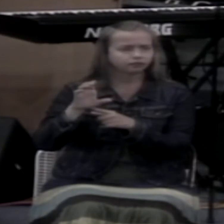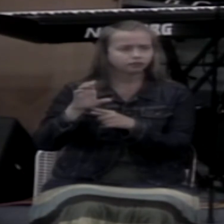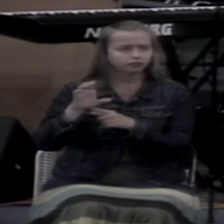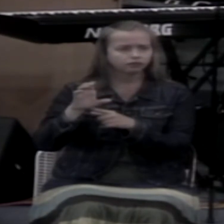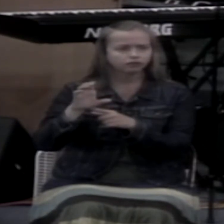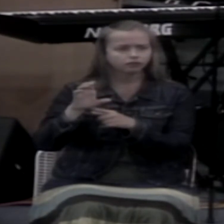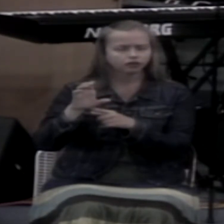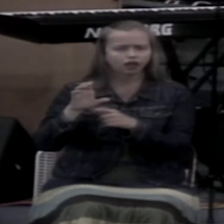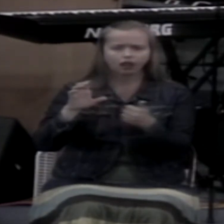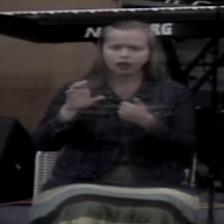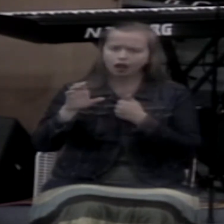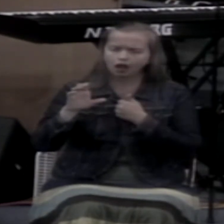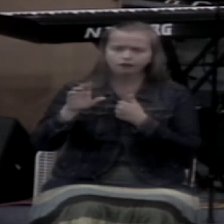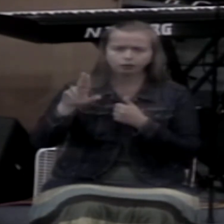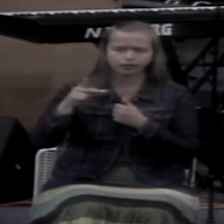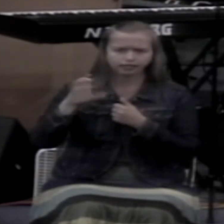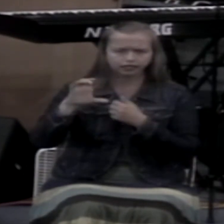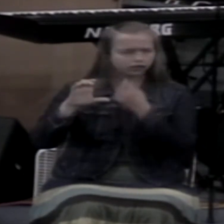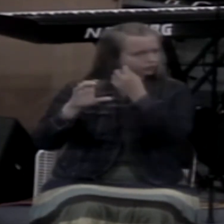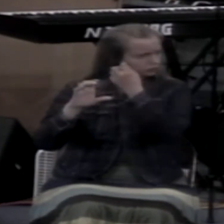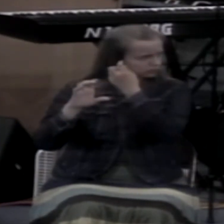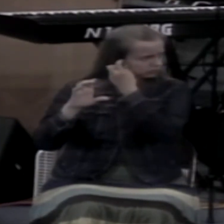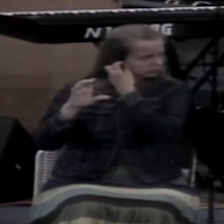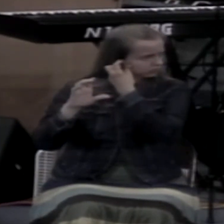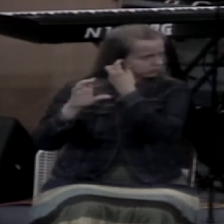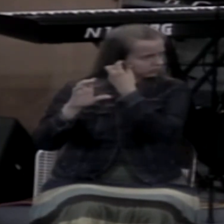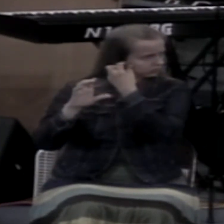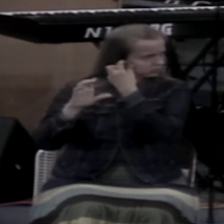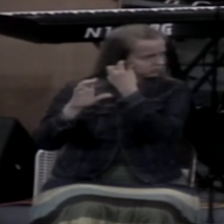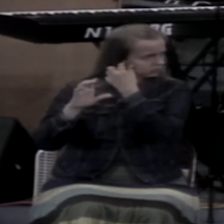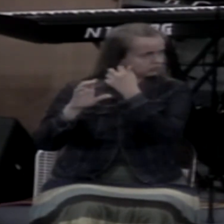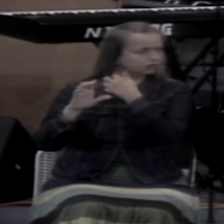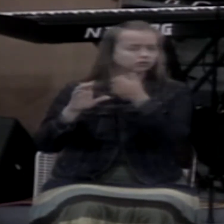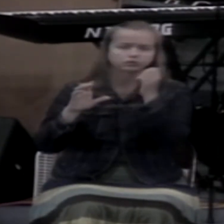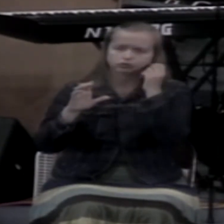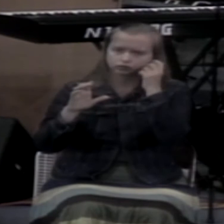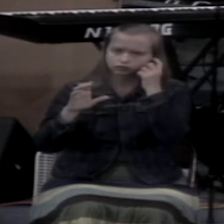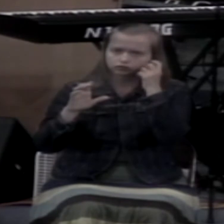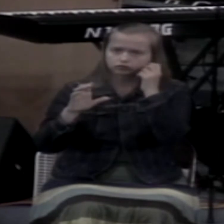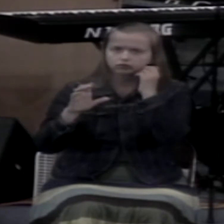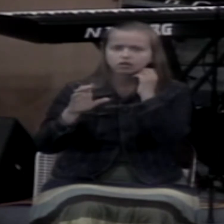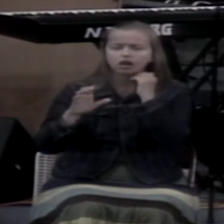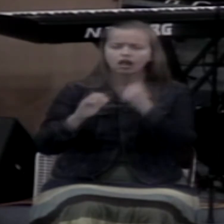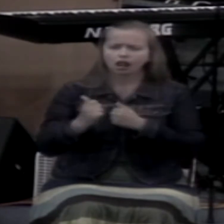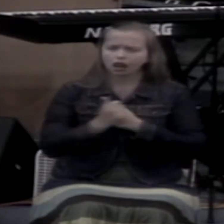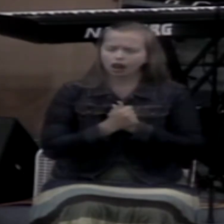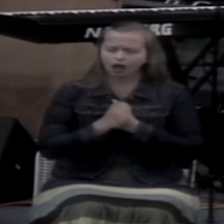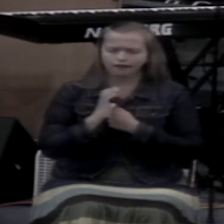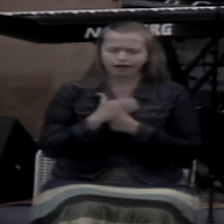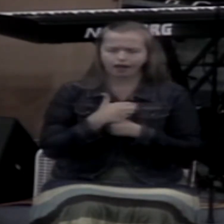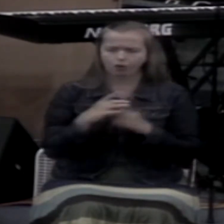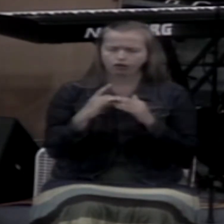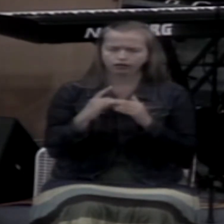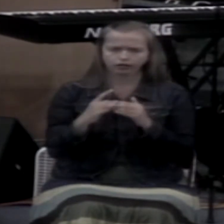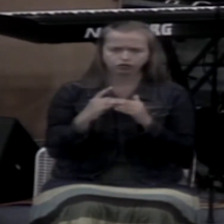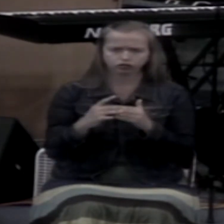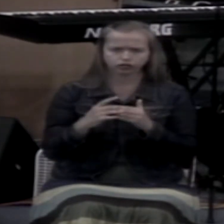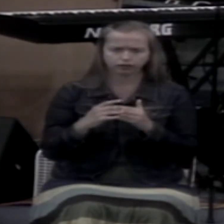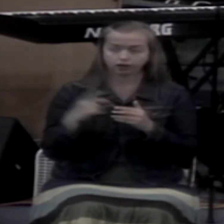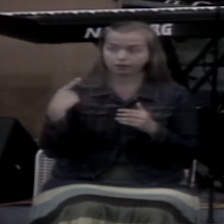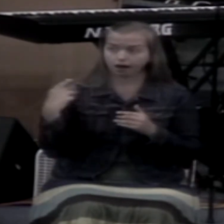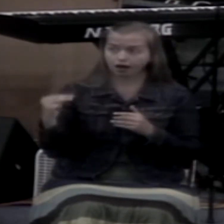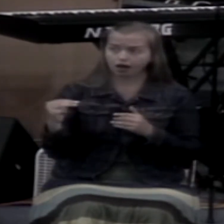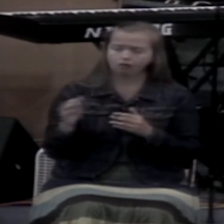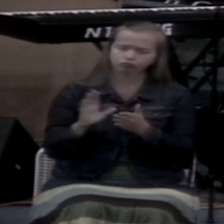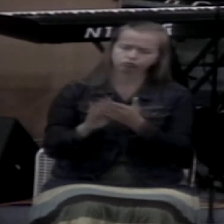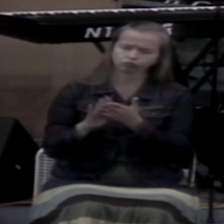our leadership and our leadership here in our district. But I would be the first to tell you that I do believe that we need a kinder,